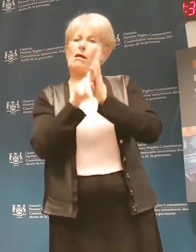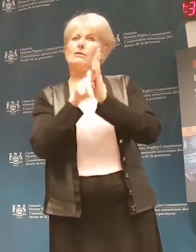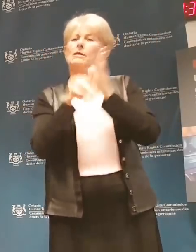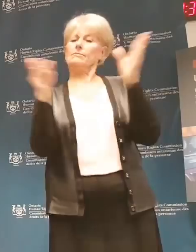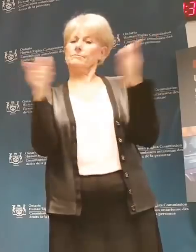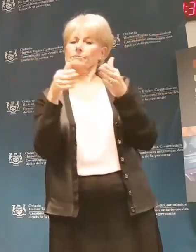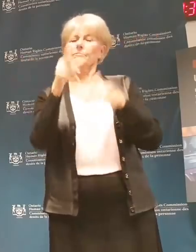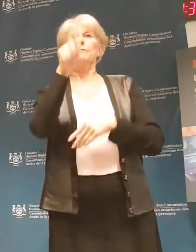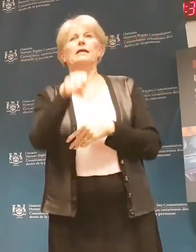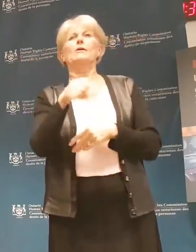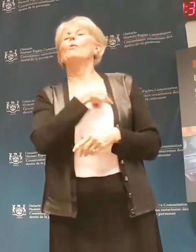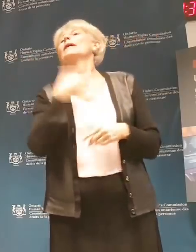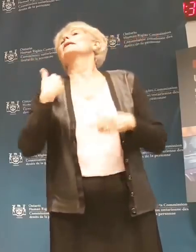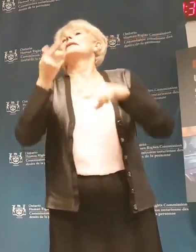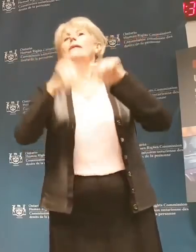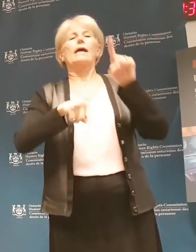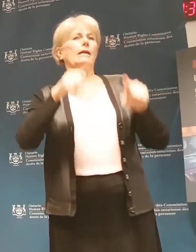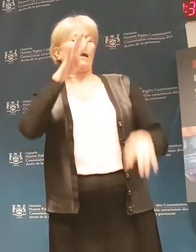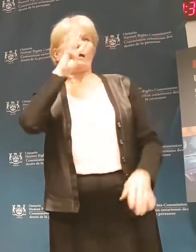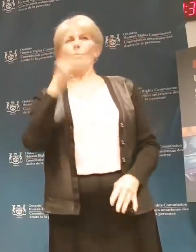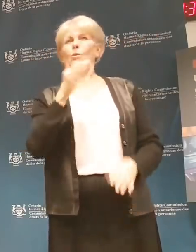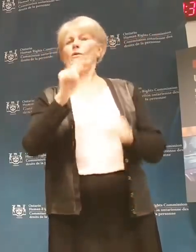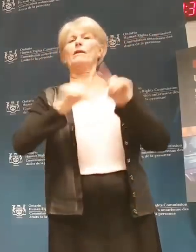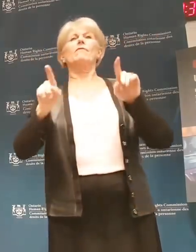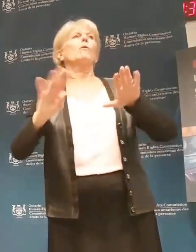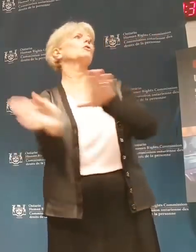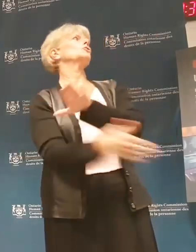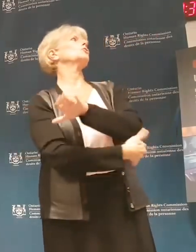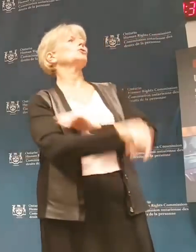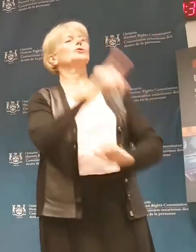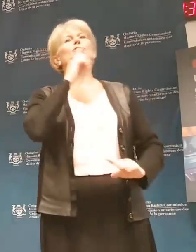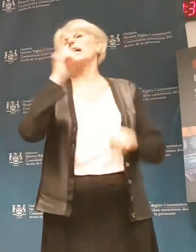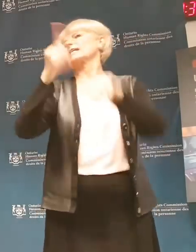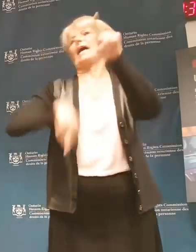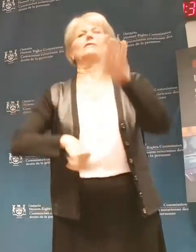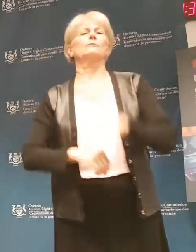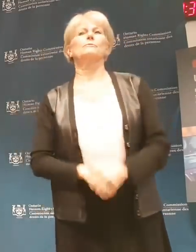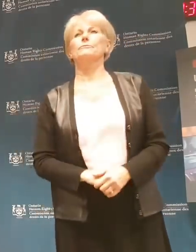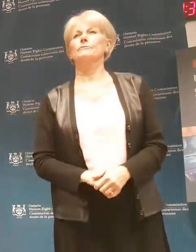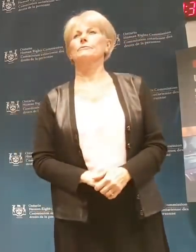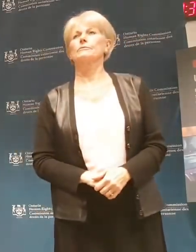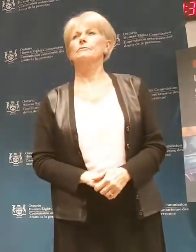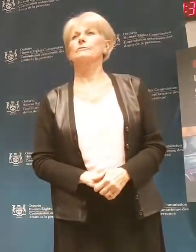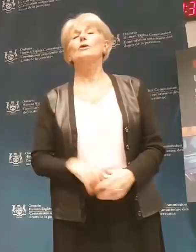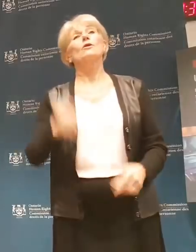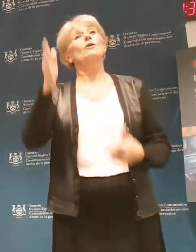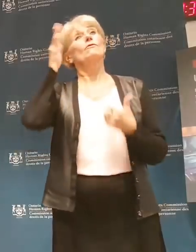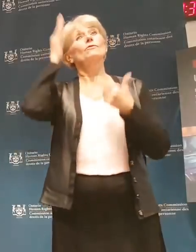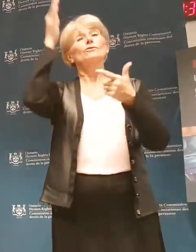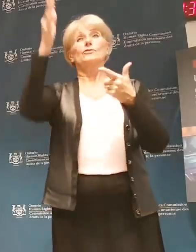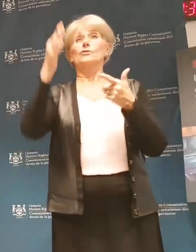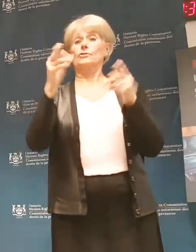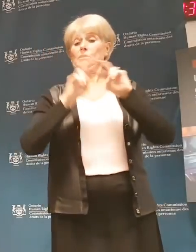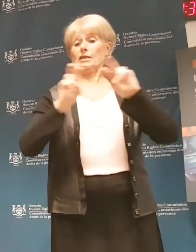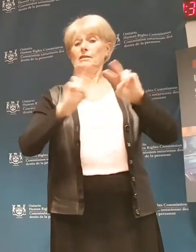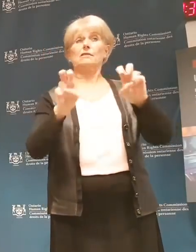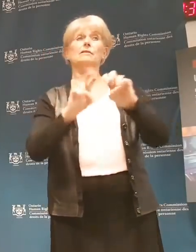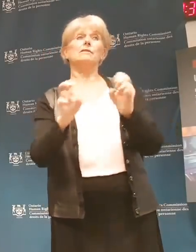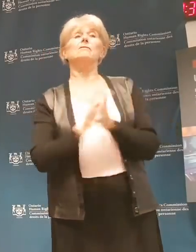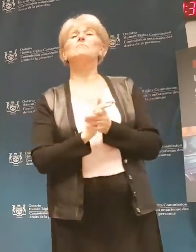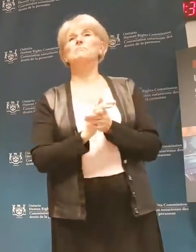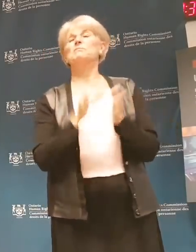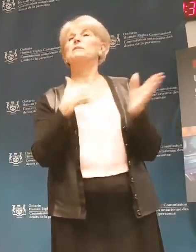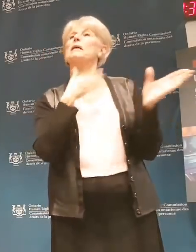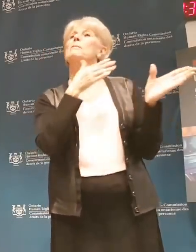attention. I don't think we can ignore these differences and sweep them under the table. In terms of future analysis, we